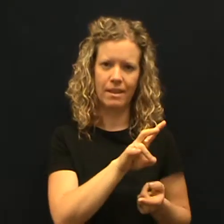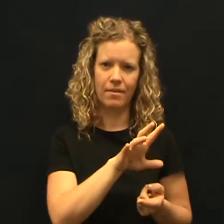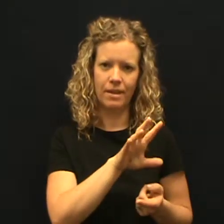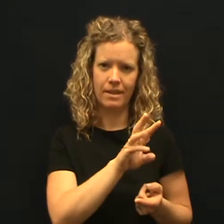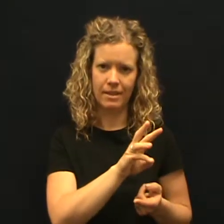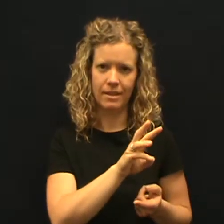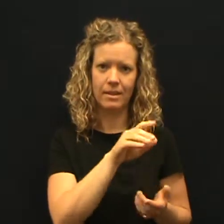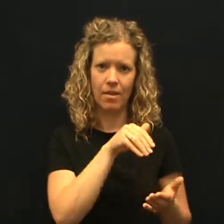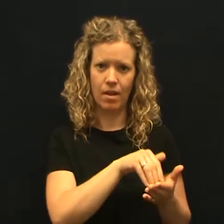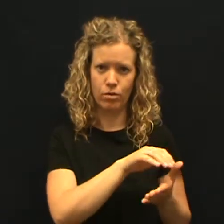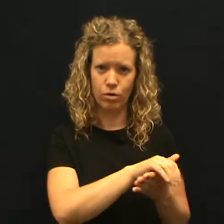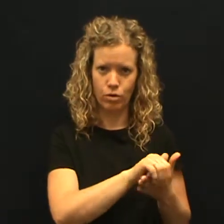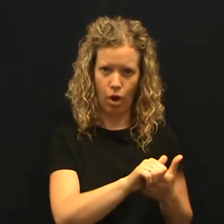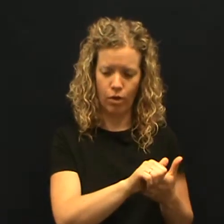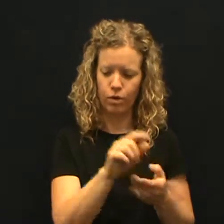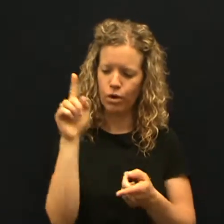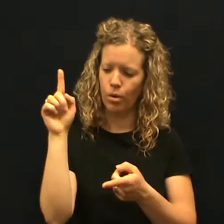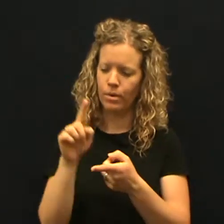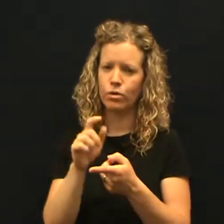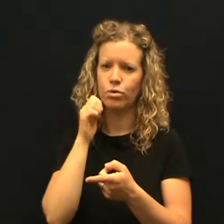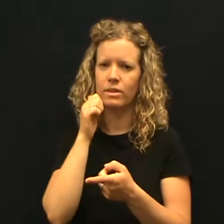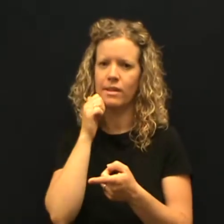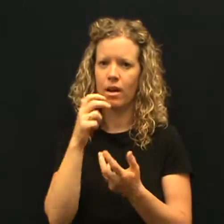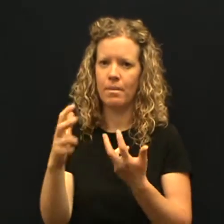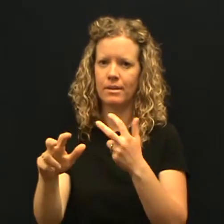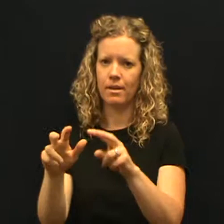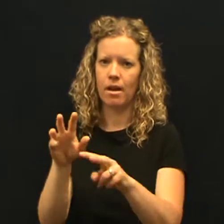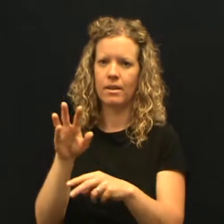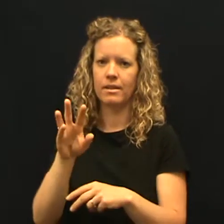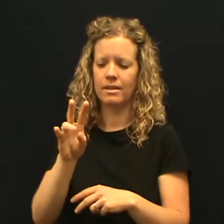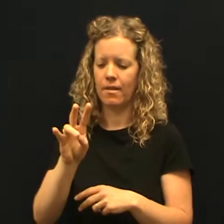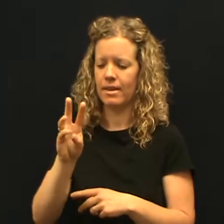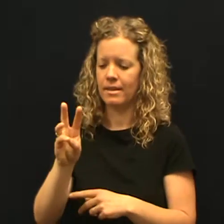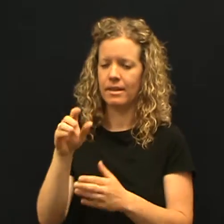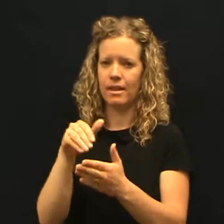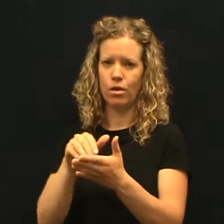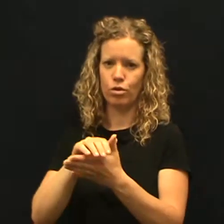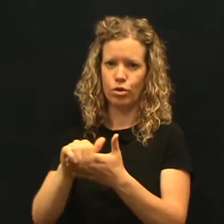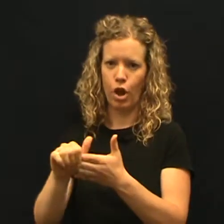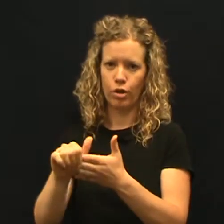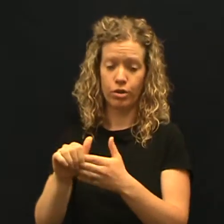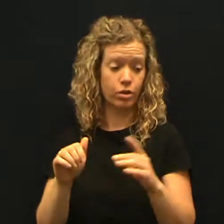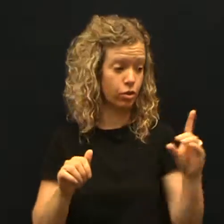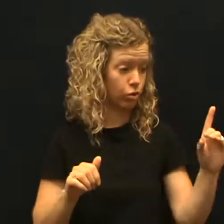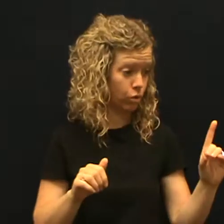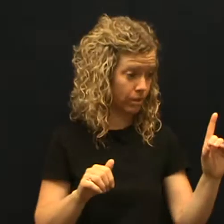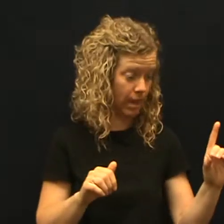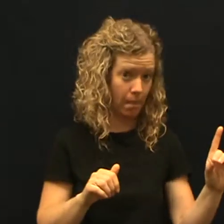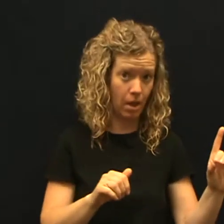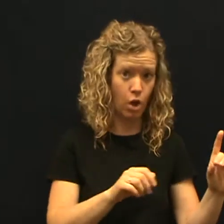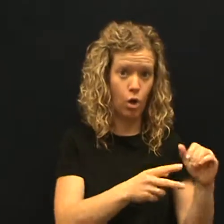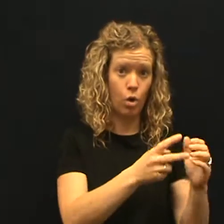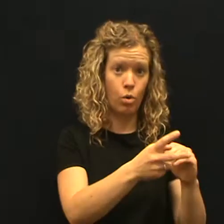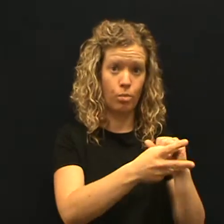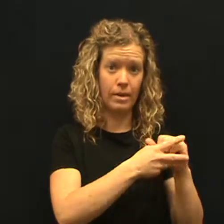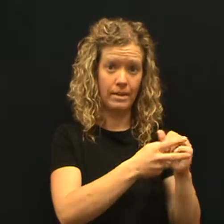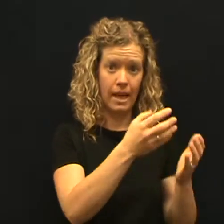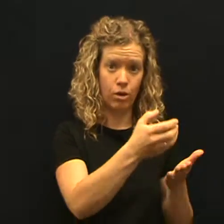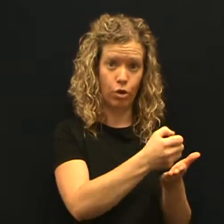by $76,000. So the entry to do that is to debit retained earnings, $76,000, credit common